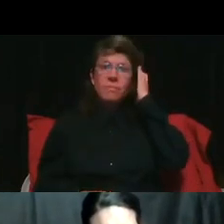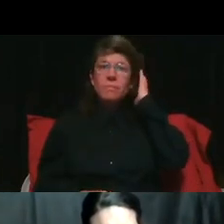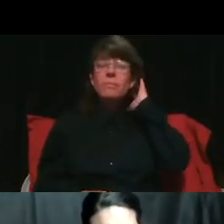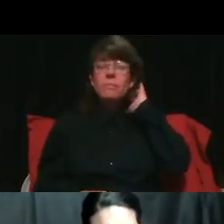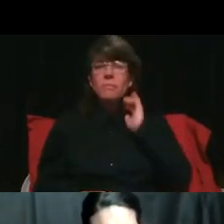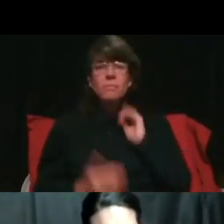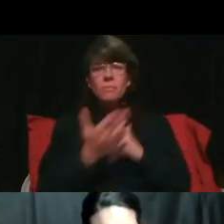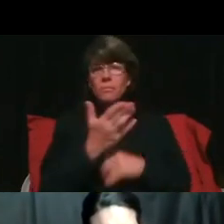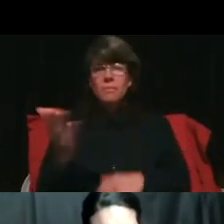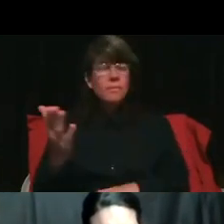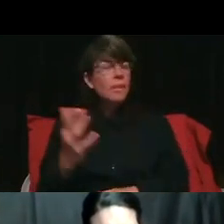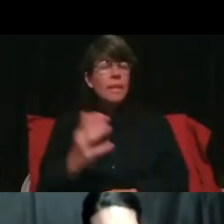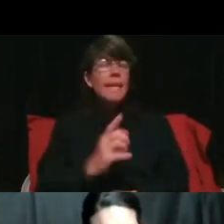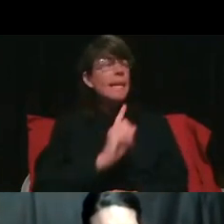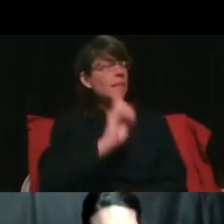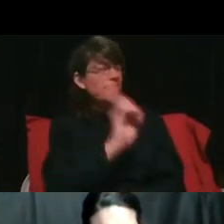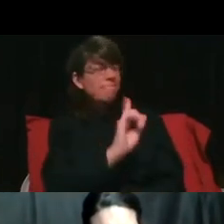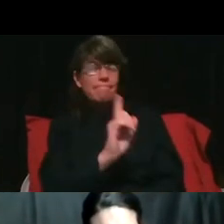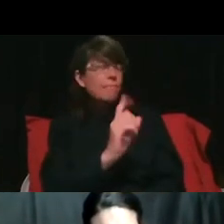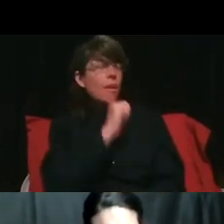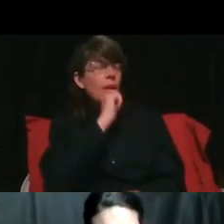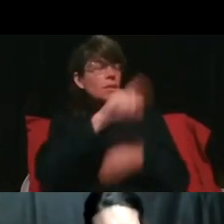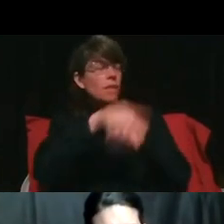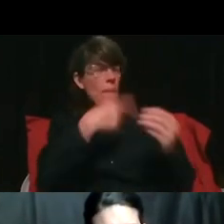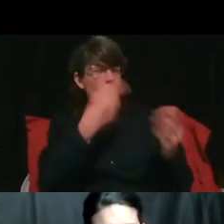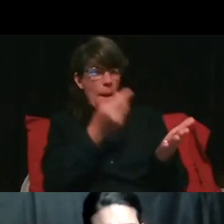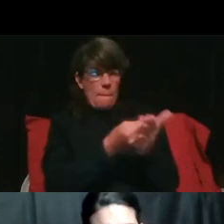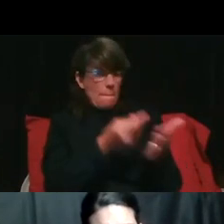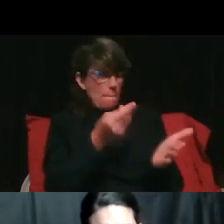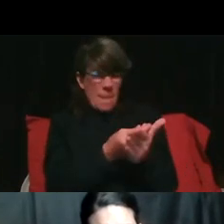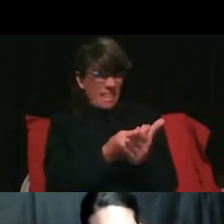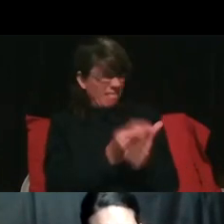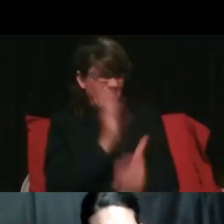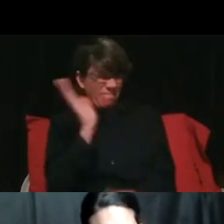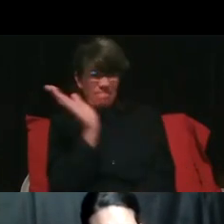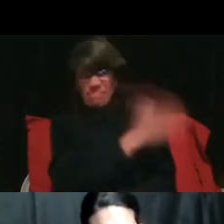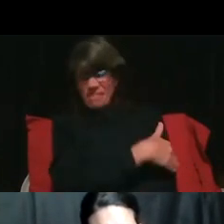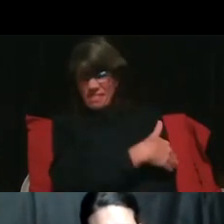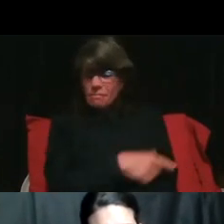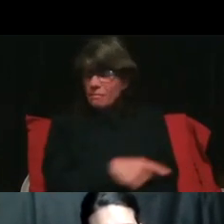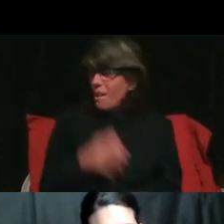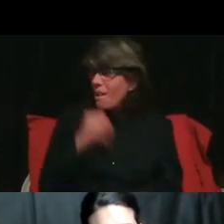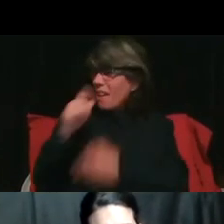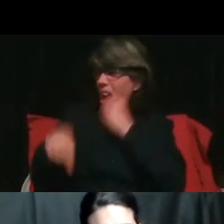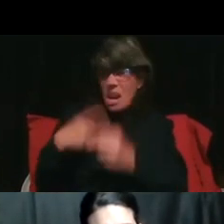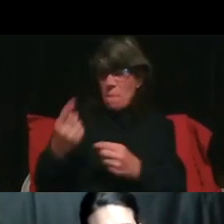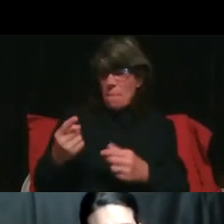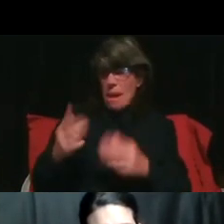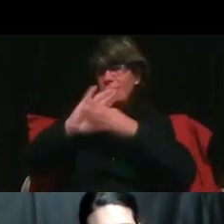Not about what money's in your bank account, not about our fancy